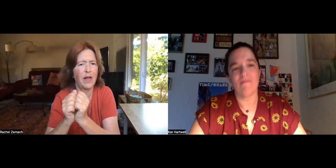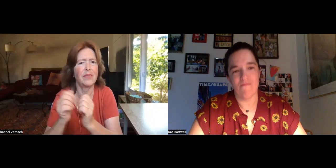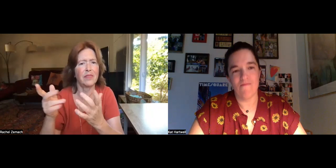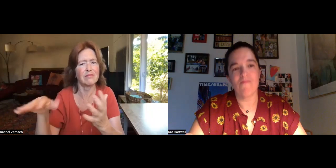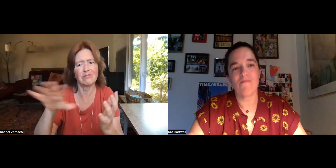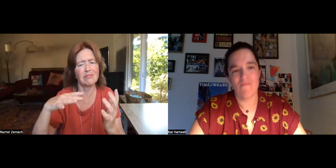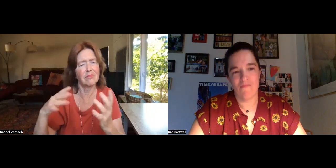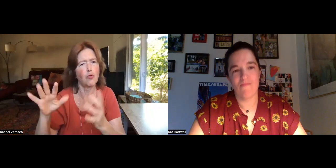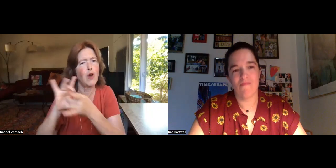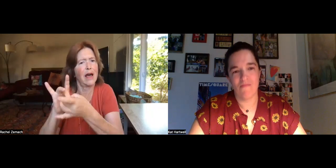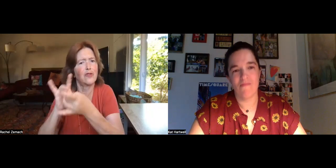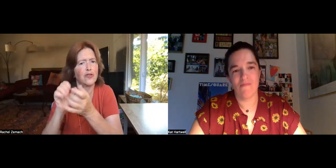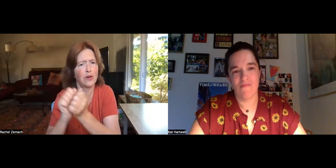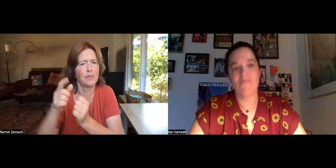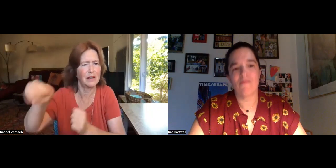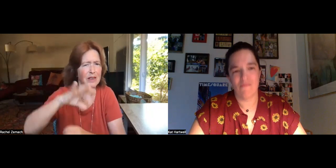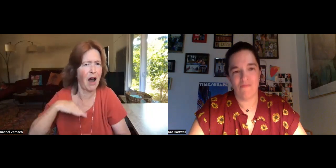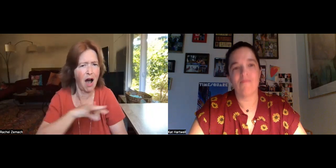with relationships.